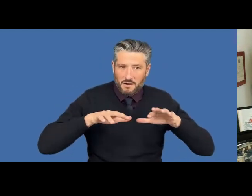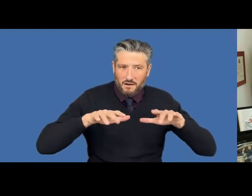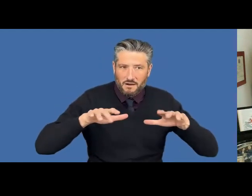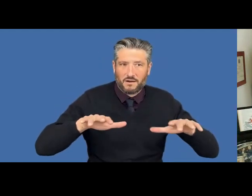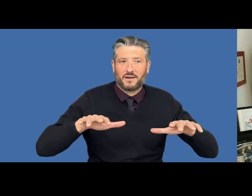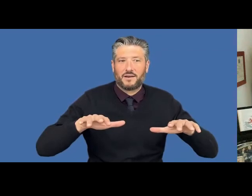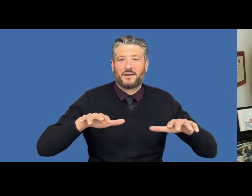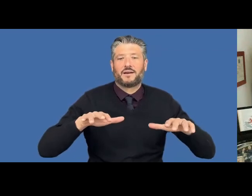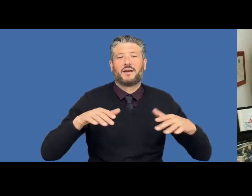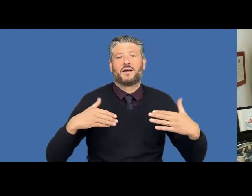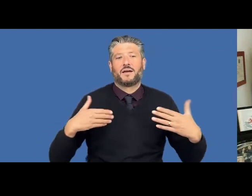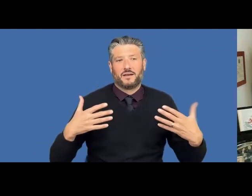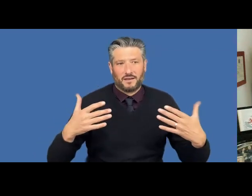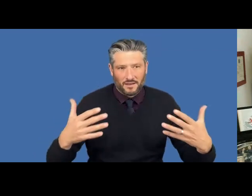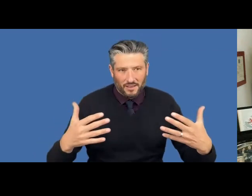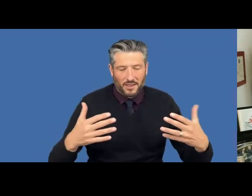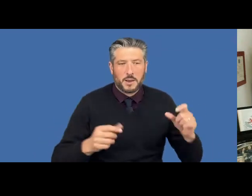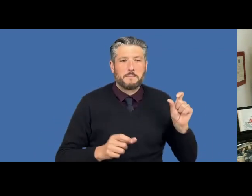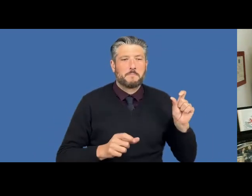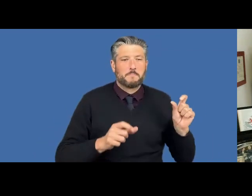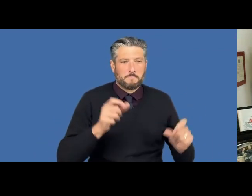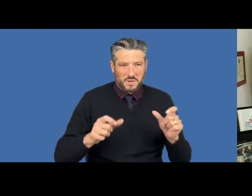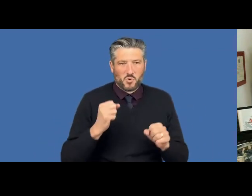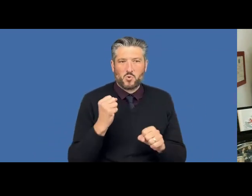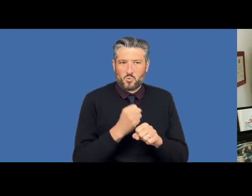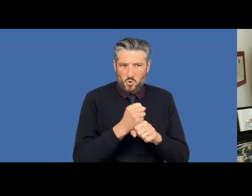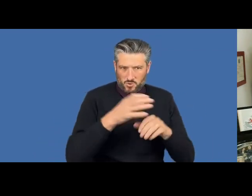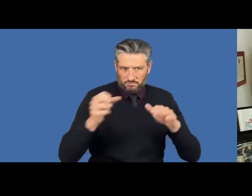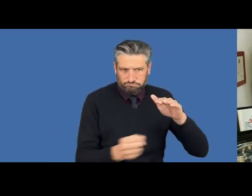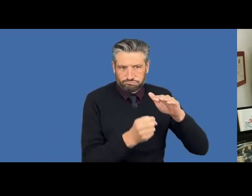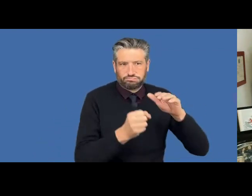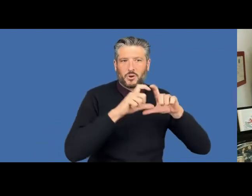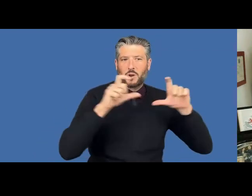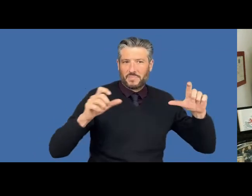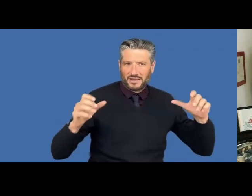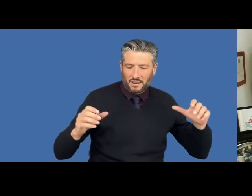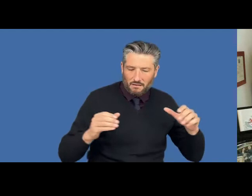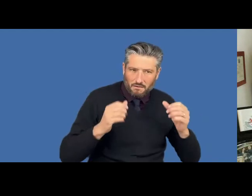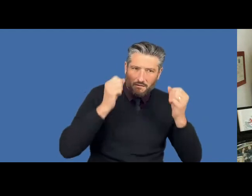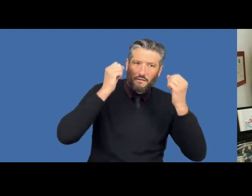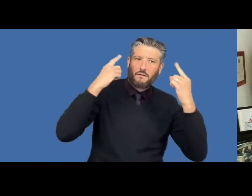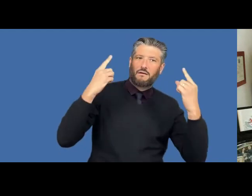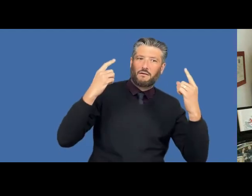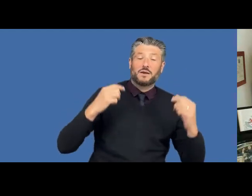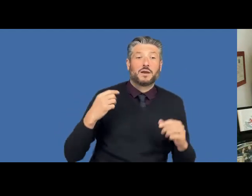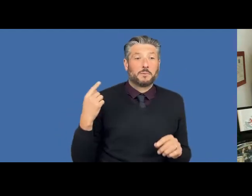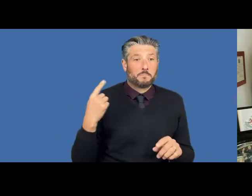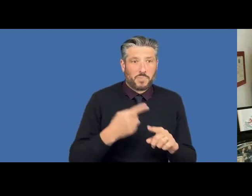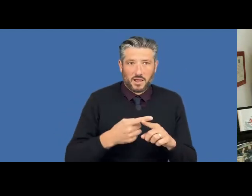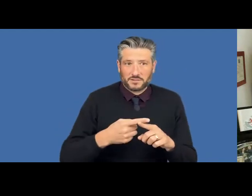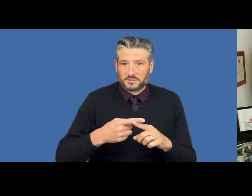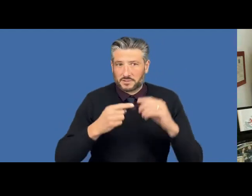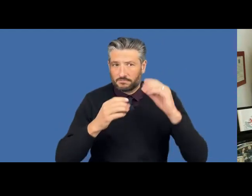promulgate across the organization. And by doing that, you can bring in other people. So we have